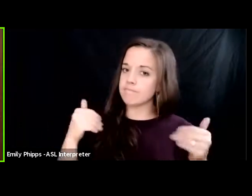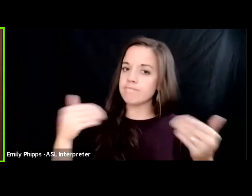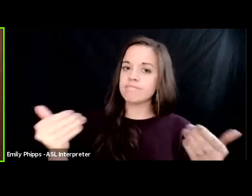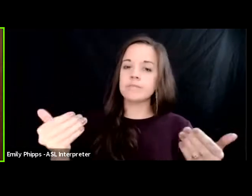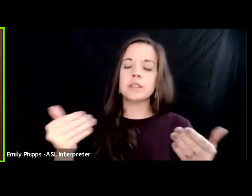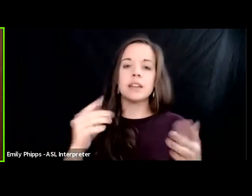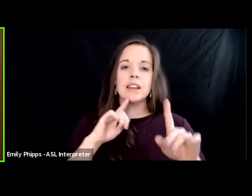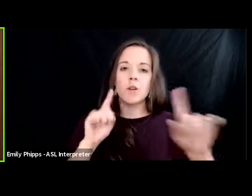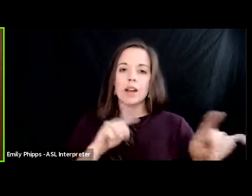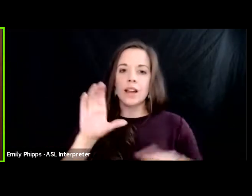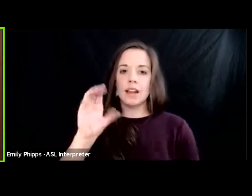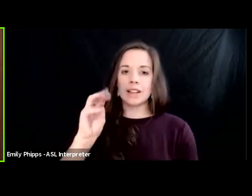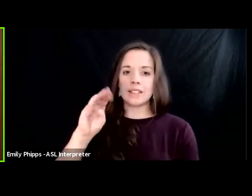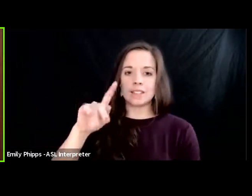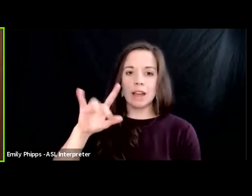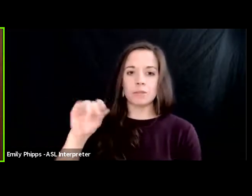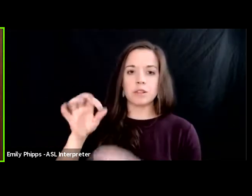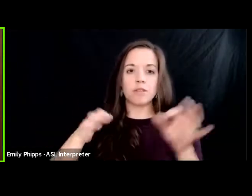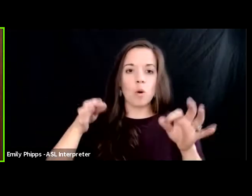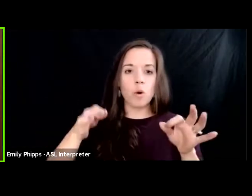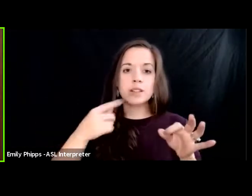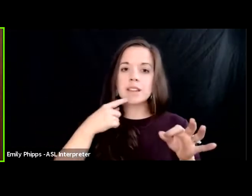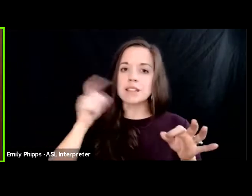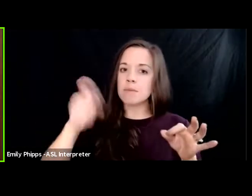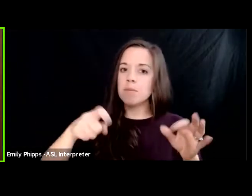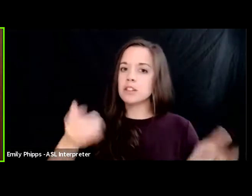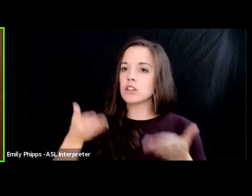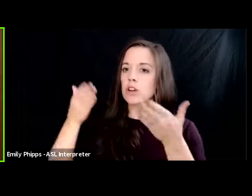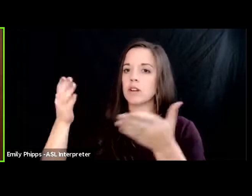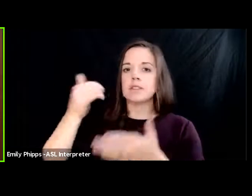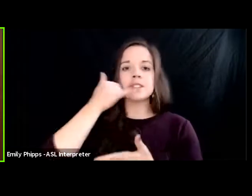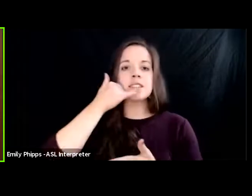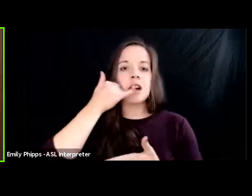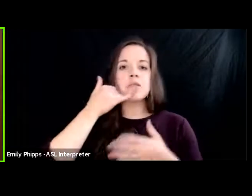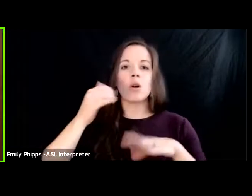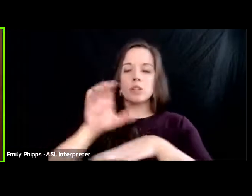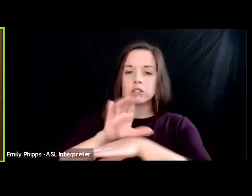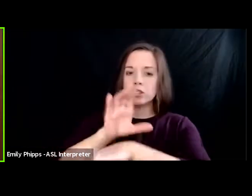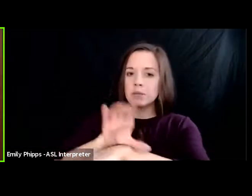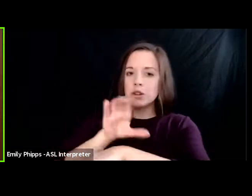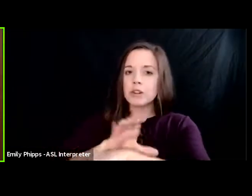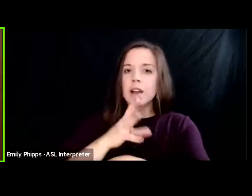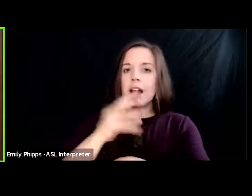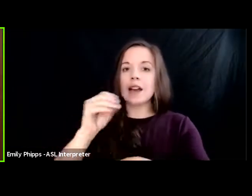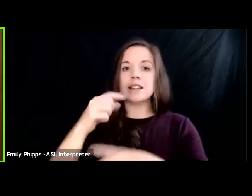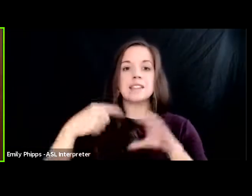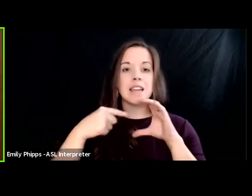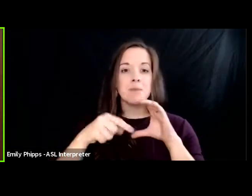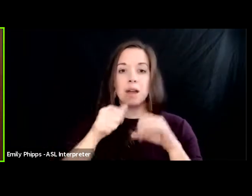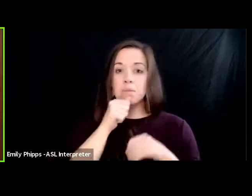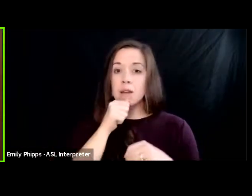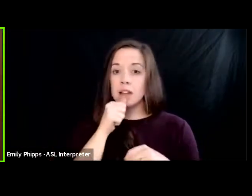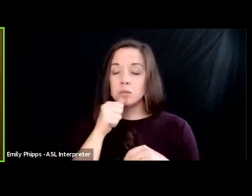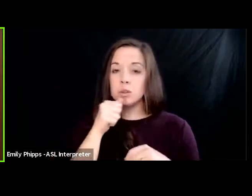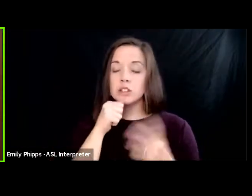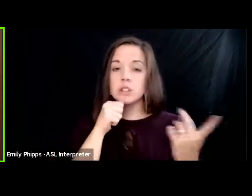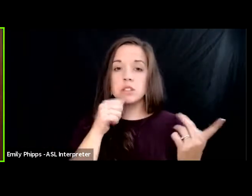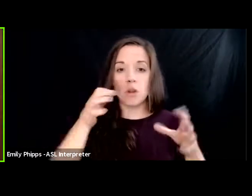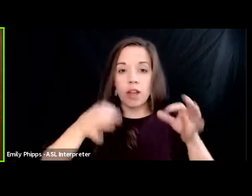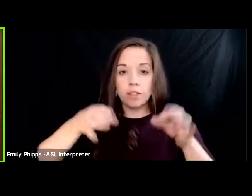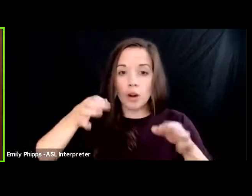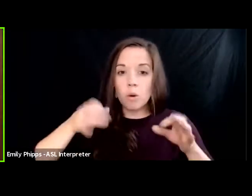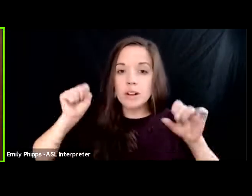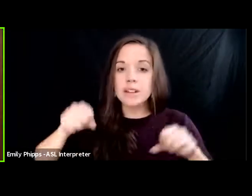orders he told stephen donzinger he must turn over his cell phone his computer and his email passwords so that the court could